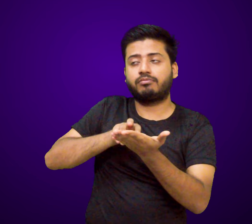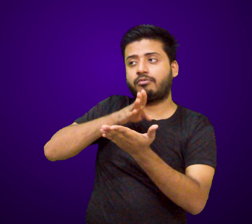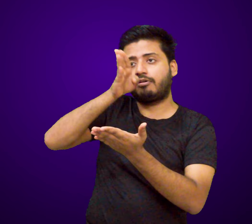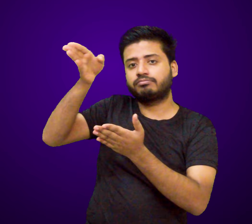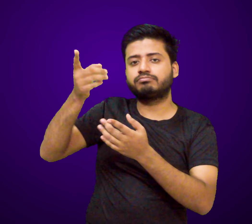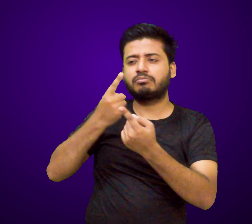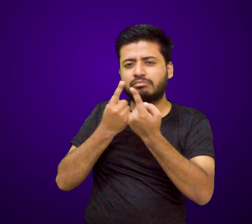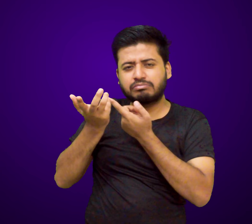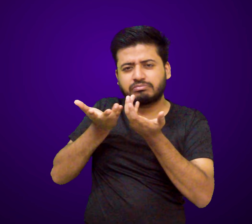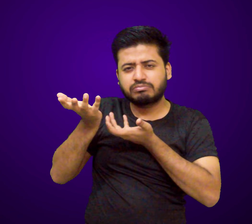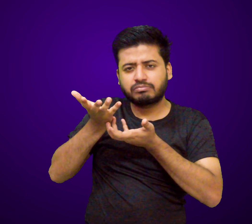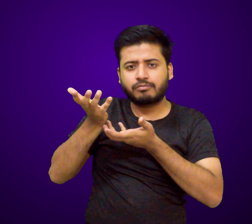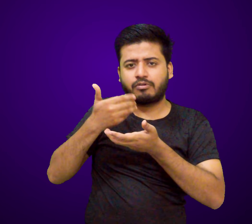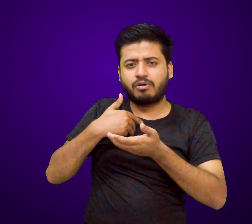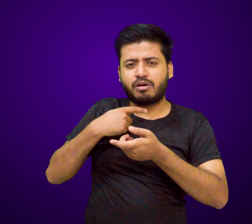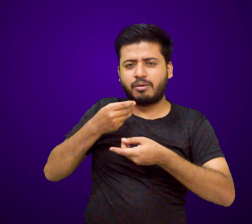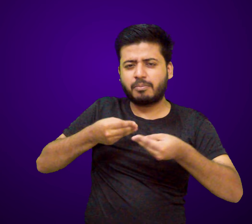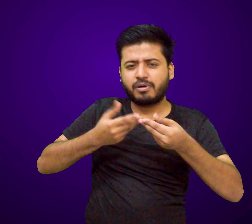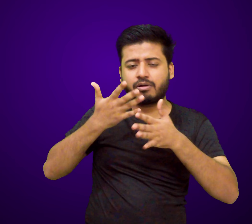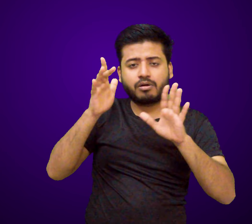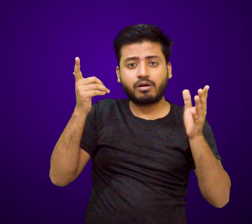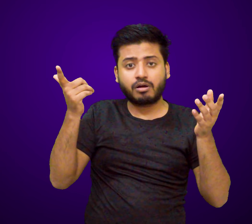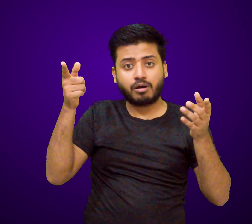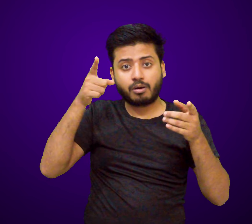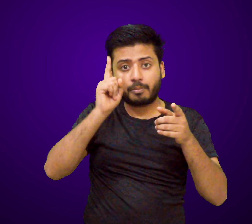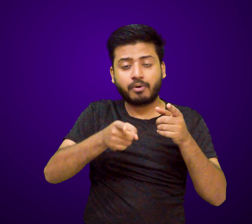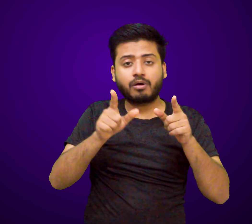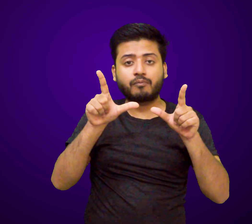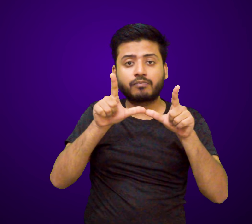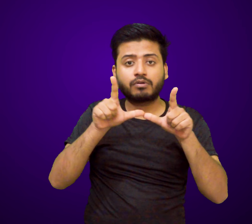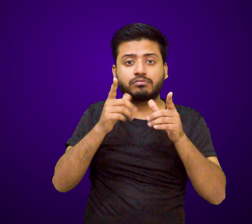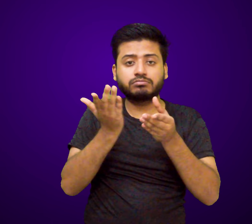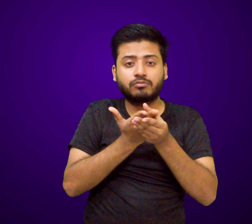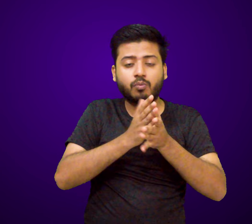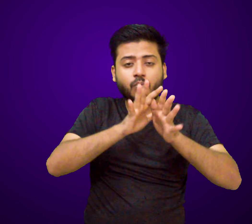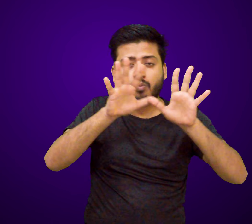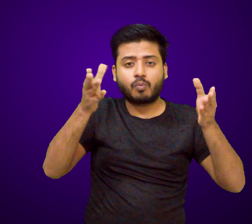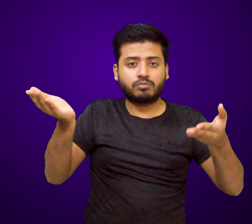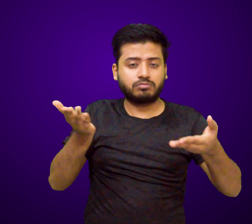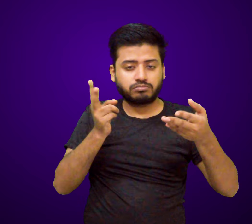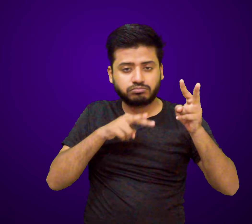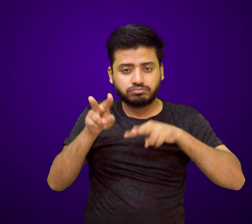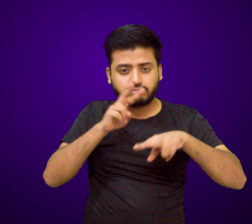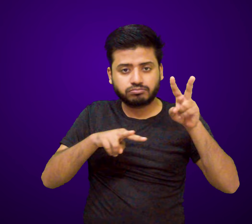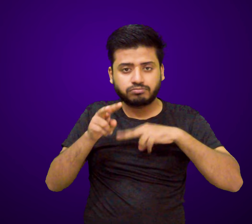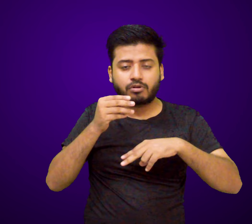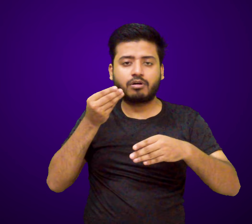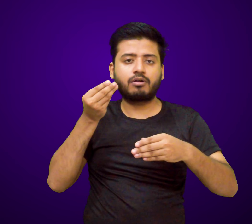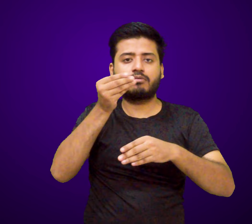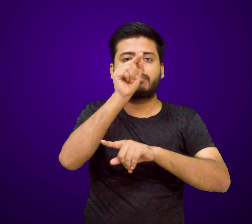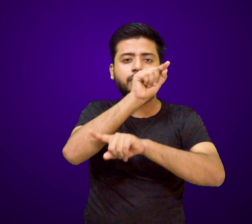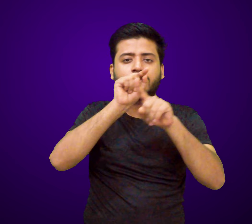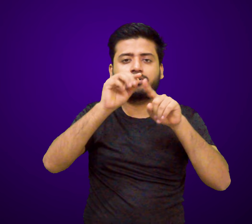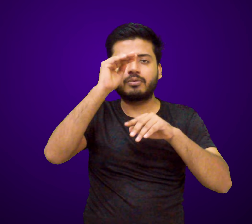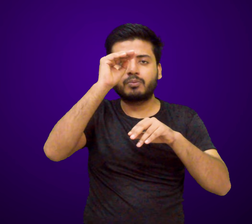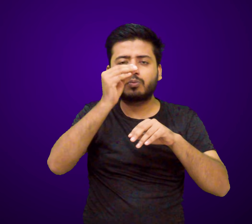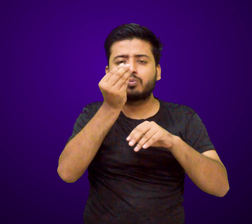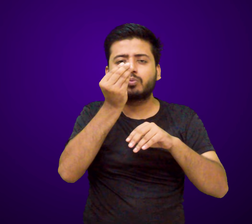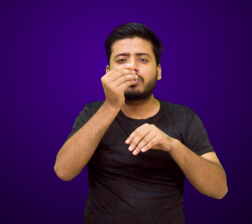wisely, replacing old appliances with energy-efficient models, and turning off appliances when not in use. Contact the